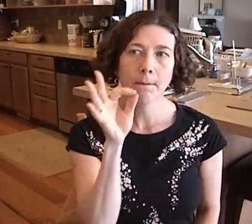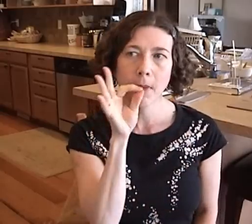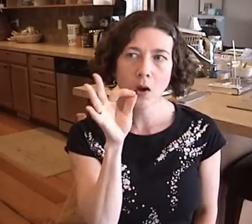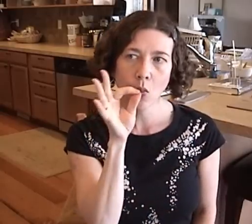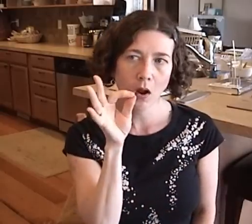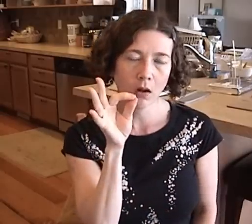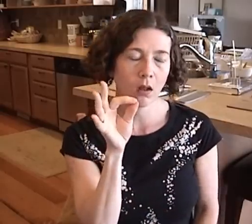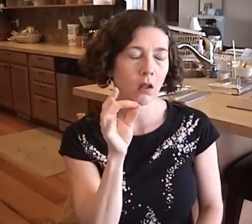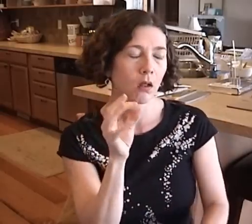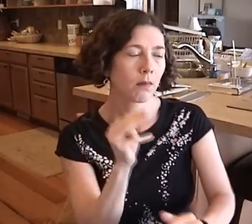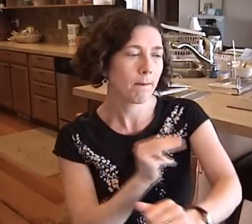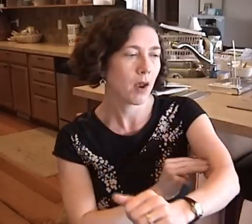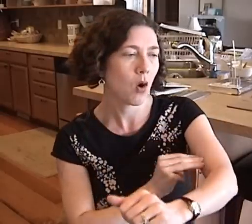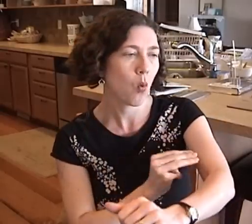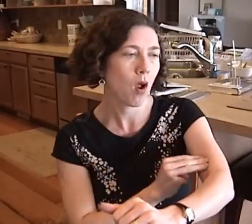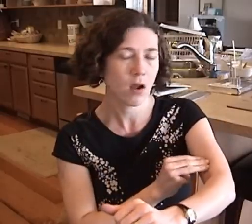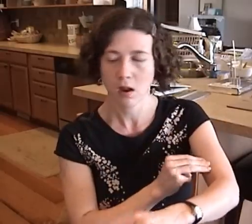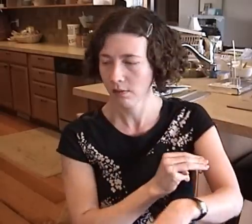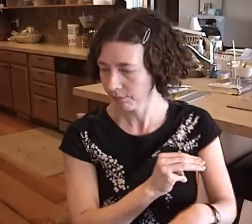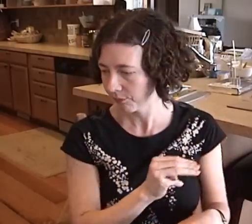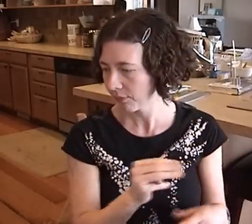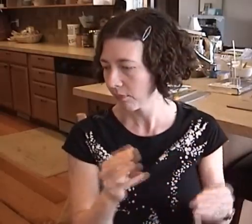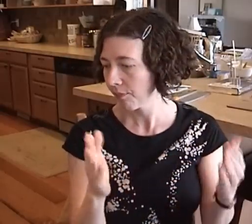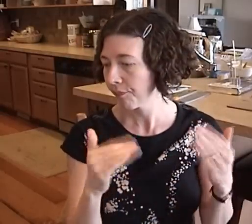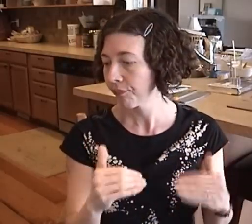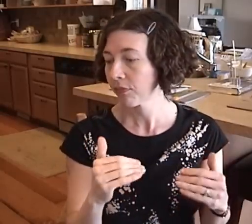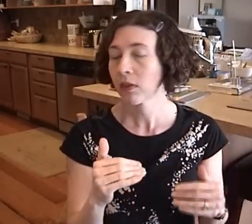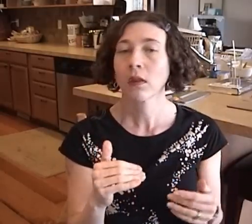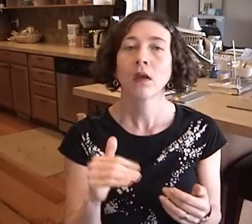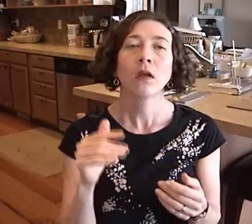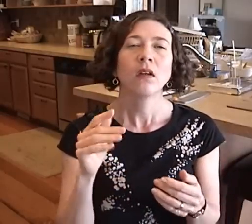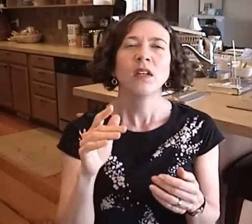Are you sure? That's what it said. A real human? A princess.